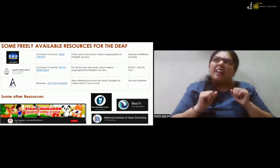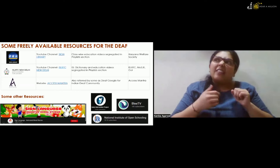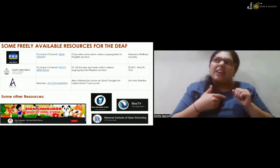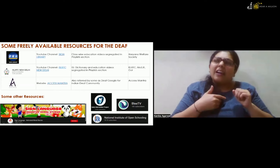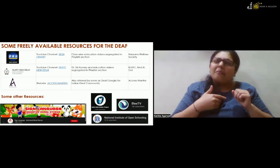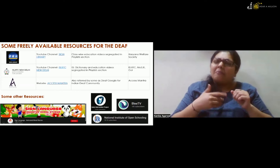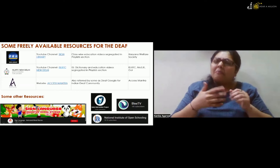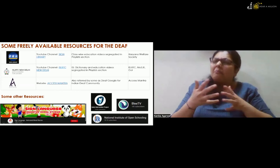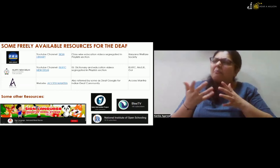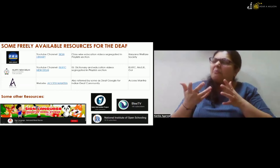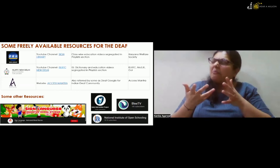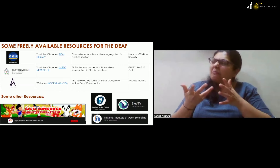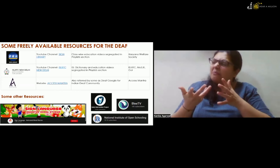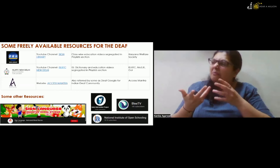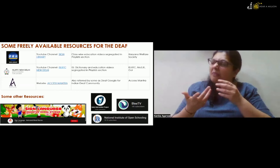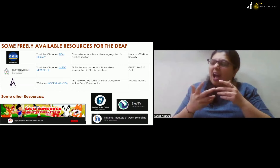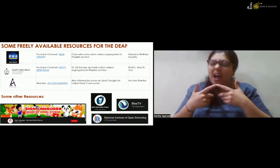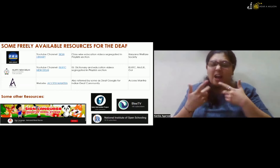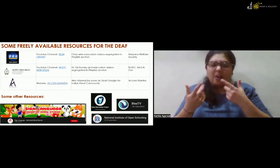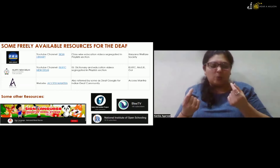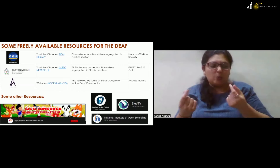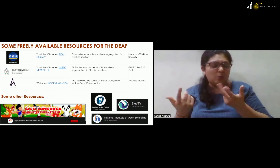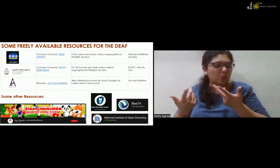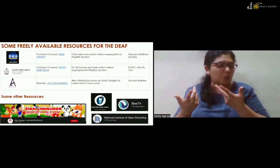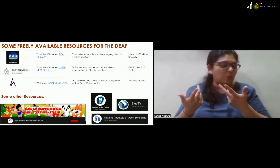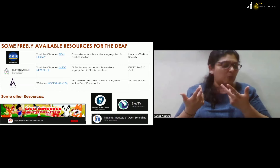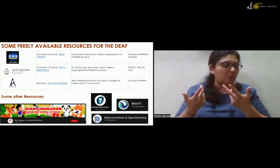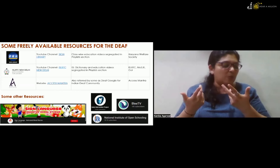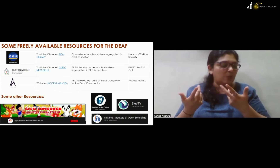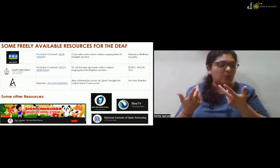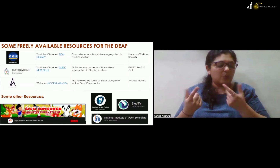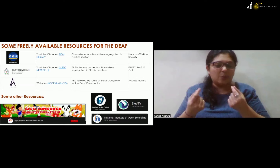These, our audience members were amazed.